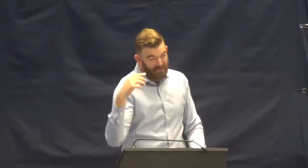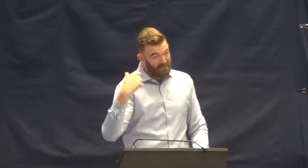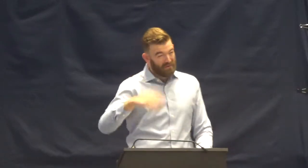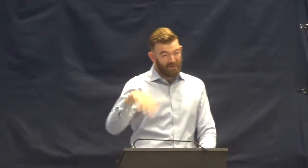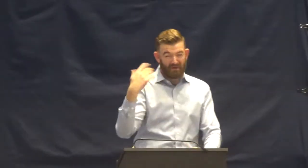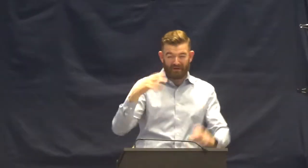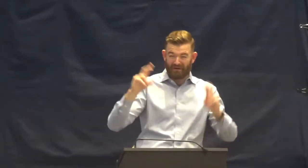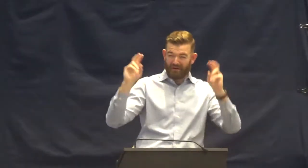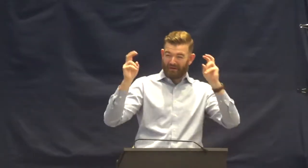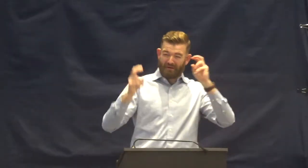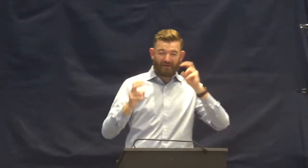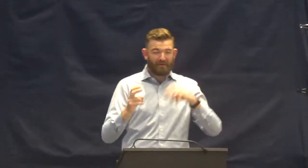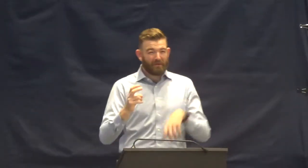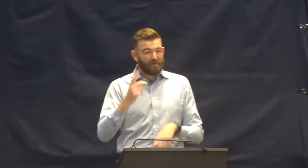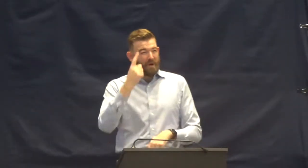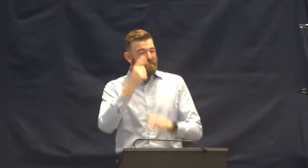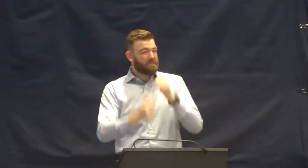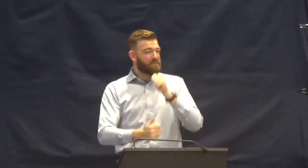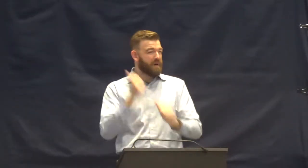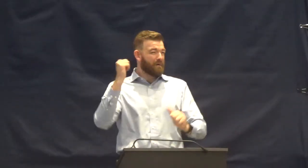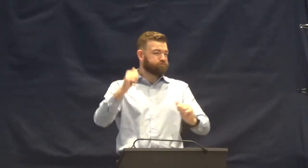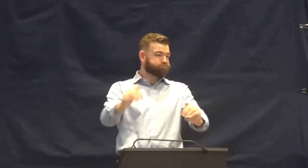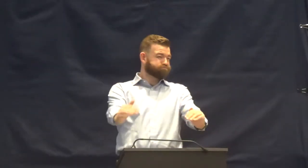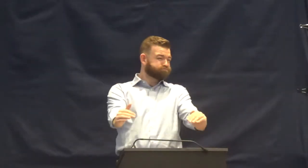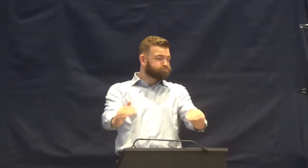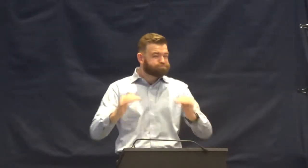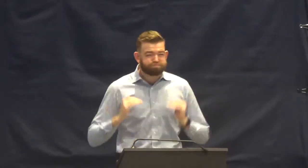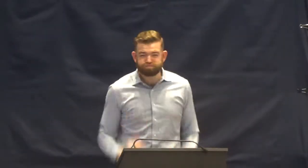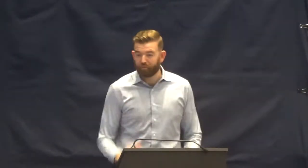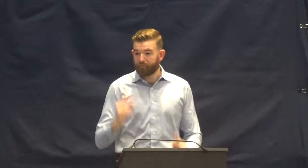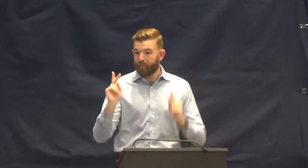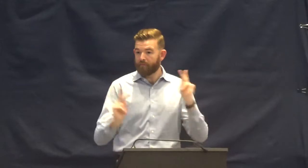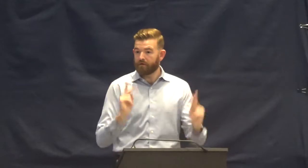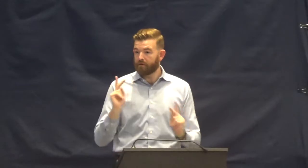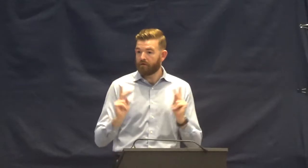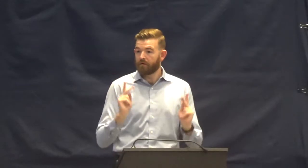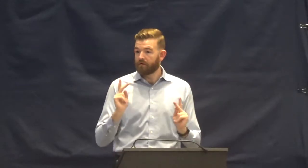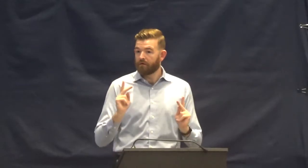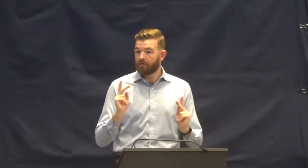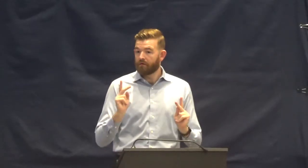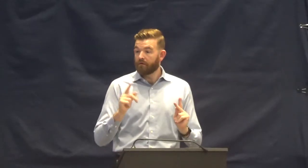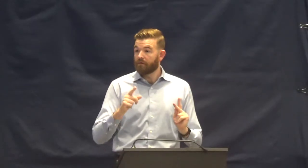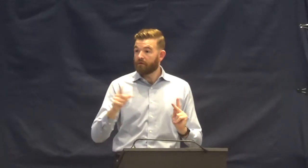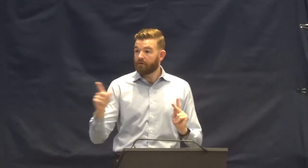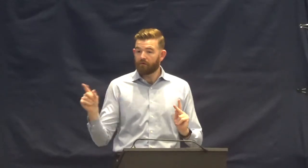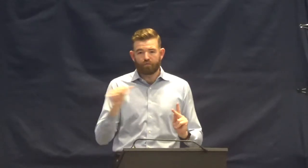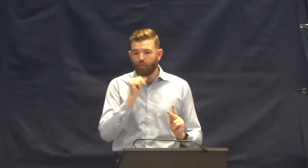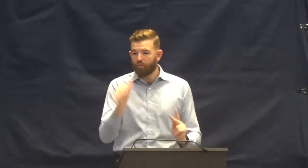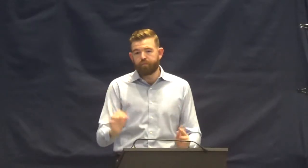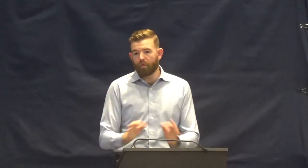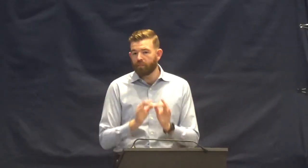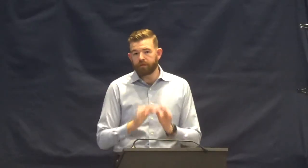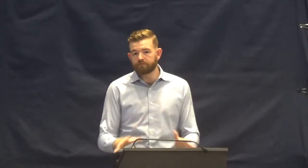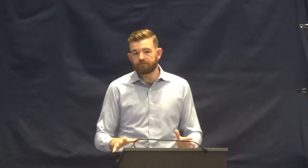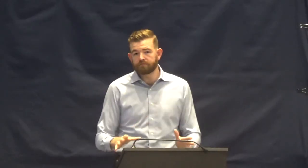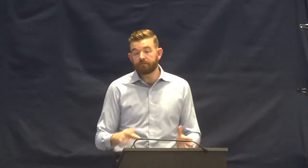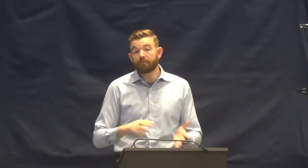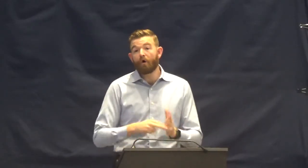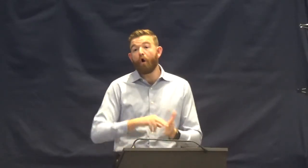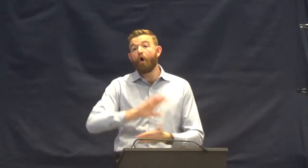no. Being in prison is one of the most demeaning things you can do to people. But